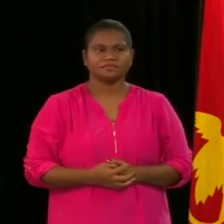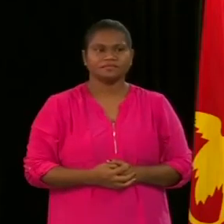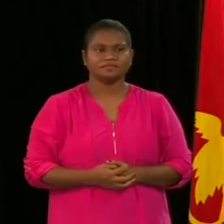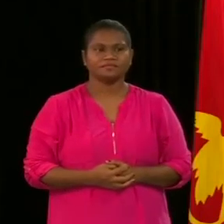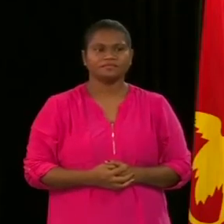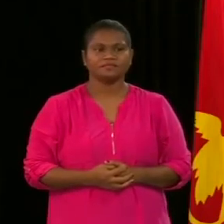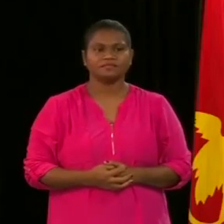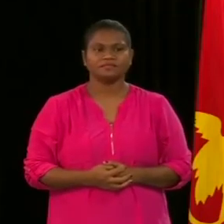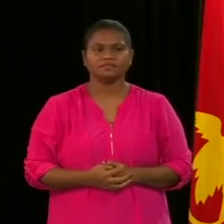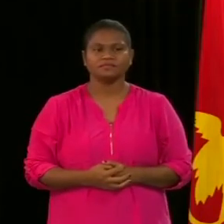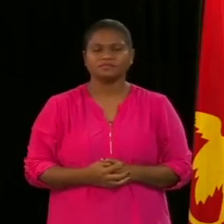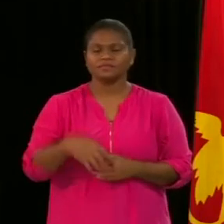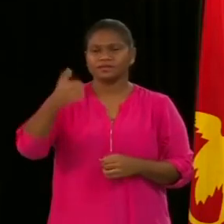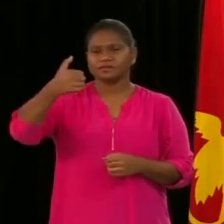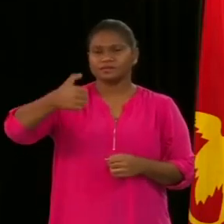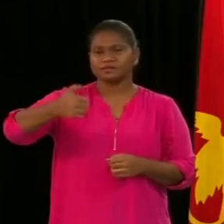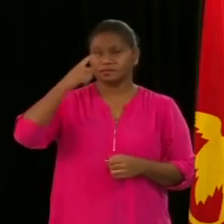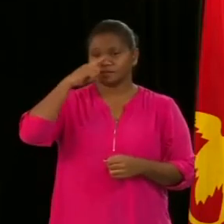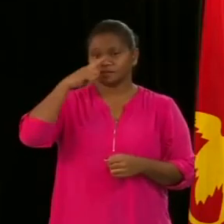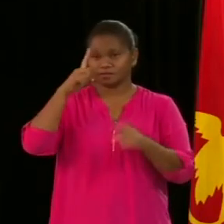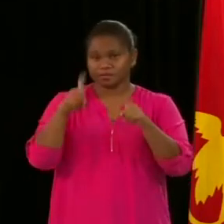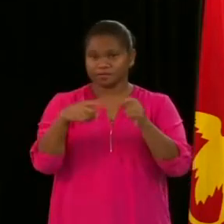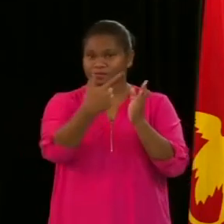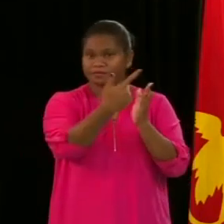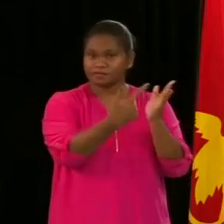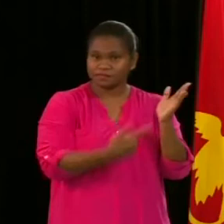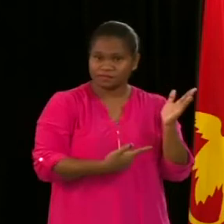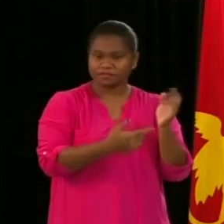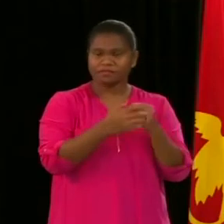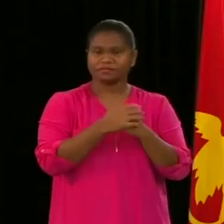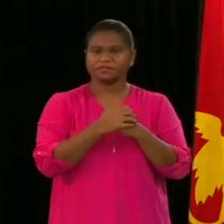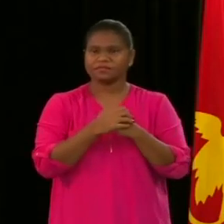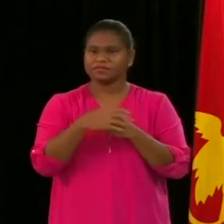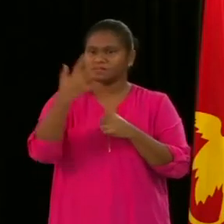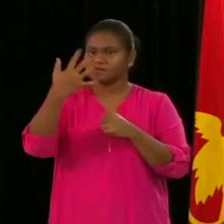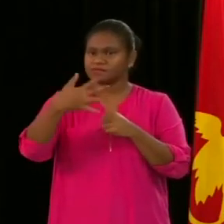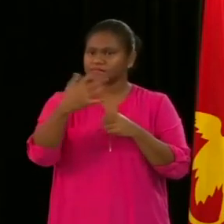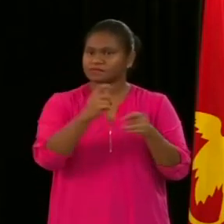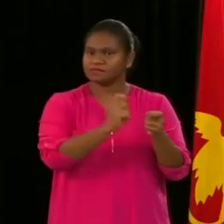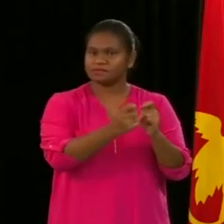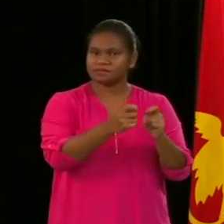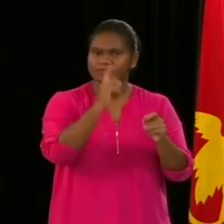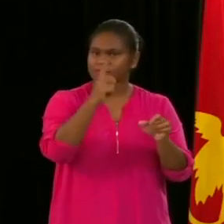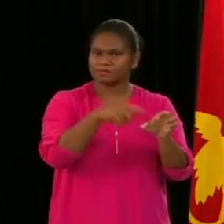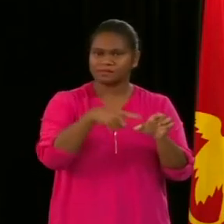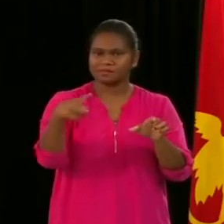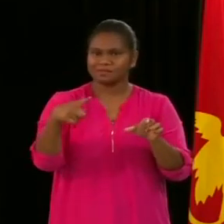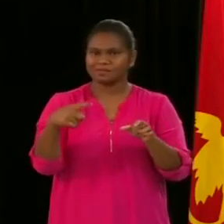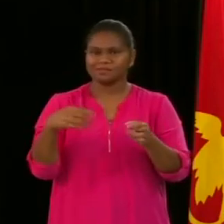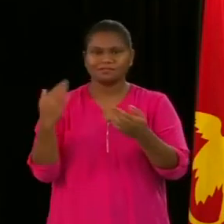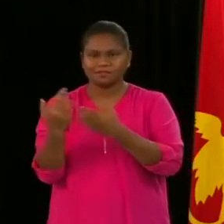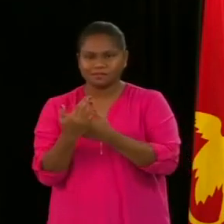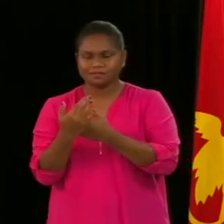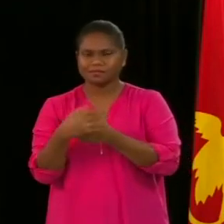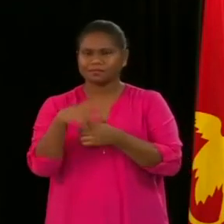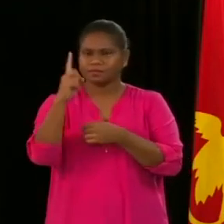Dignitaries have 16 persons of interest in Eden Valley. 15 underwent tests and one got away. The one that